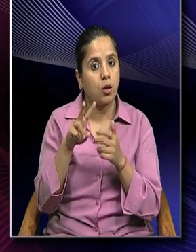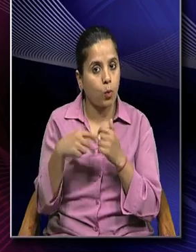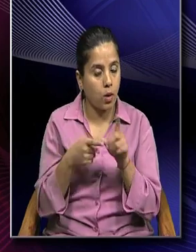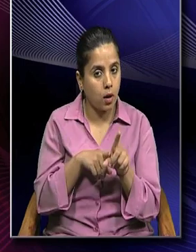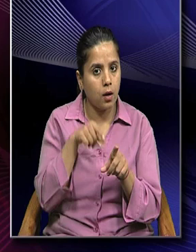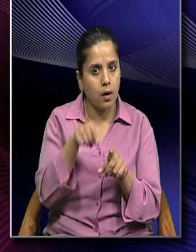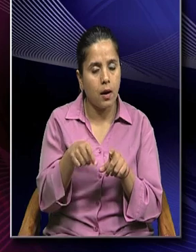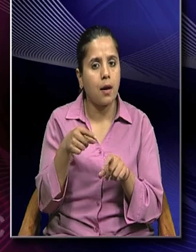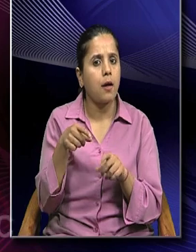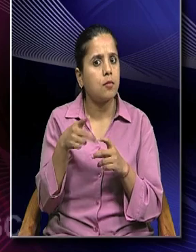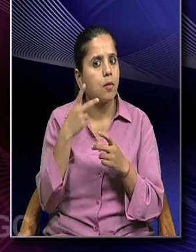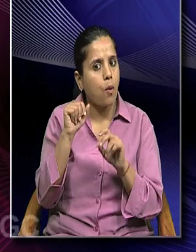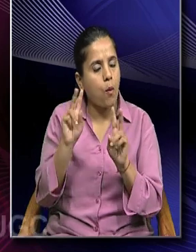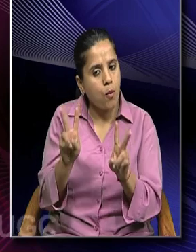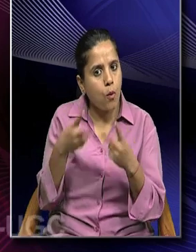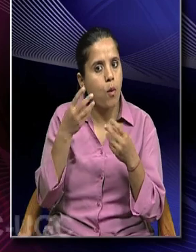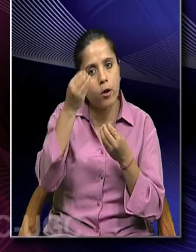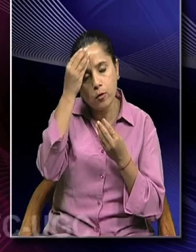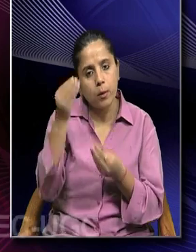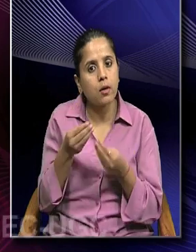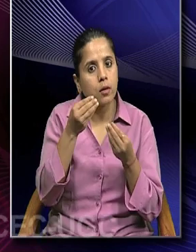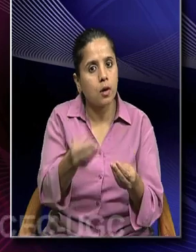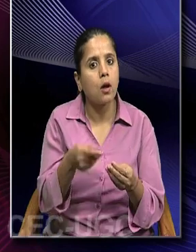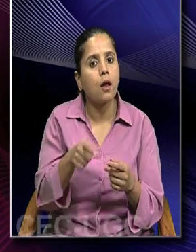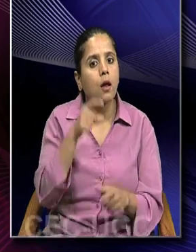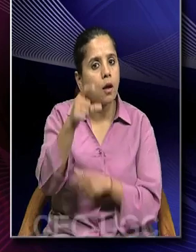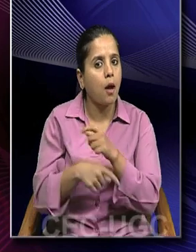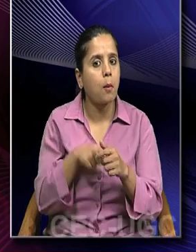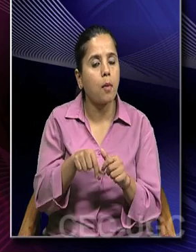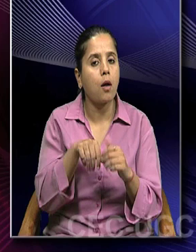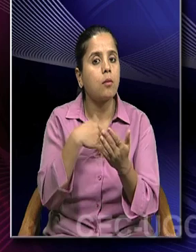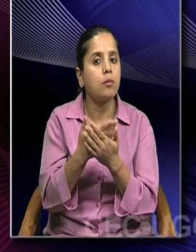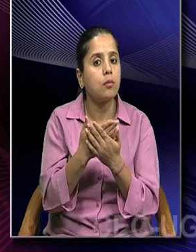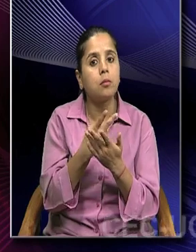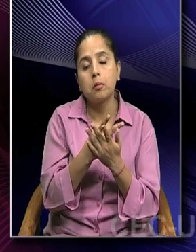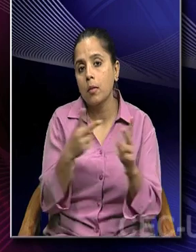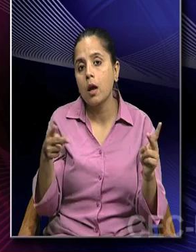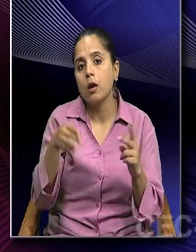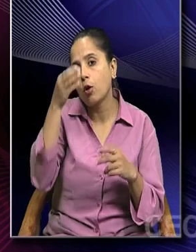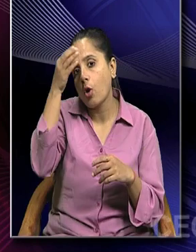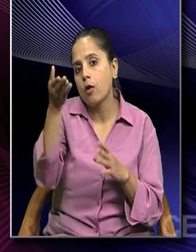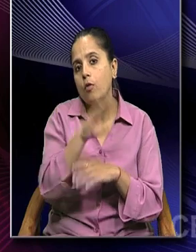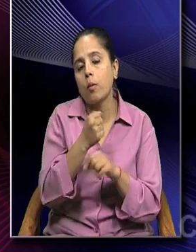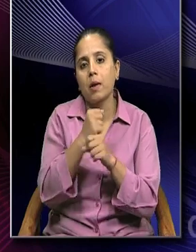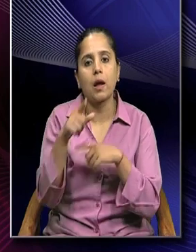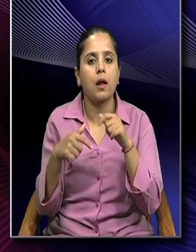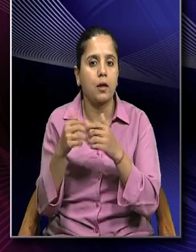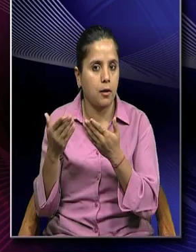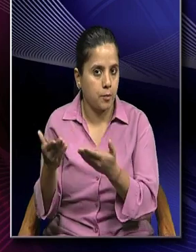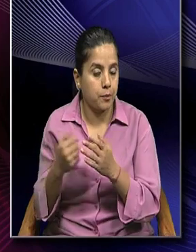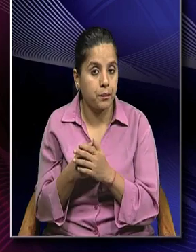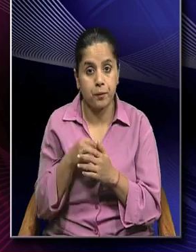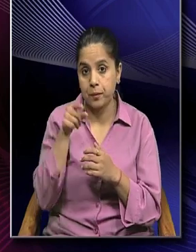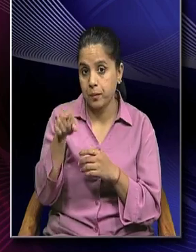us empirical information on corporate applications of various concepts from Gita. He has